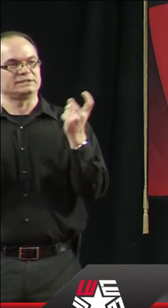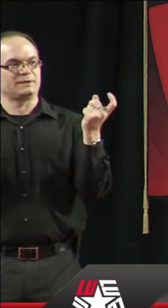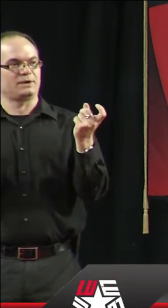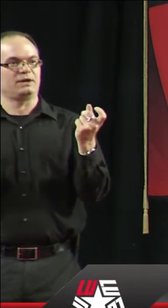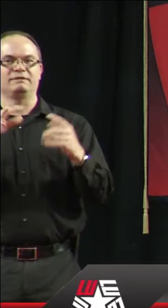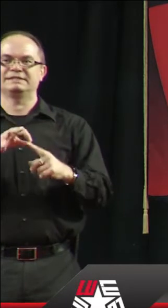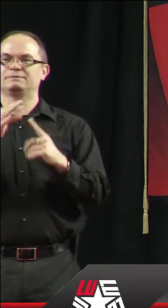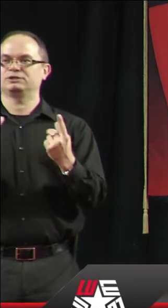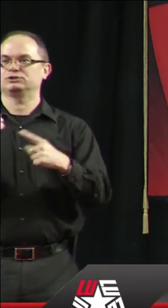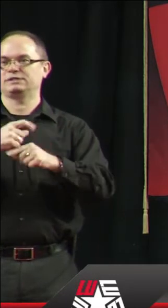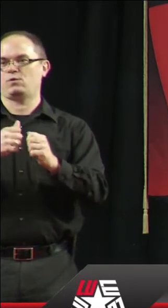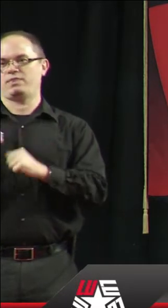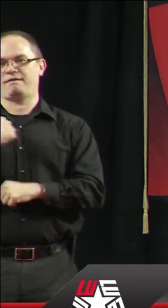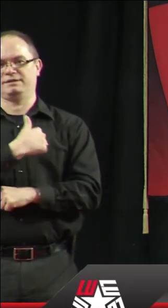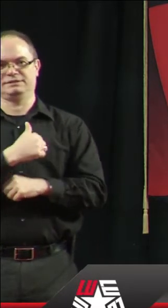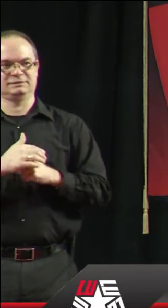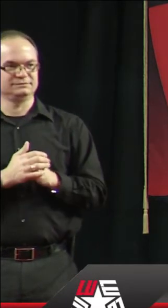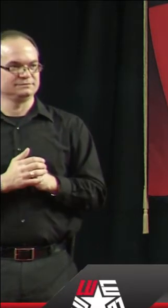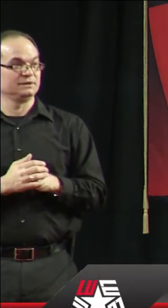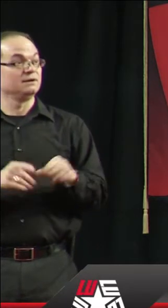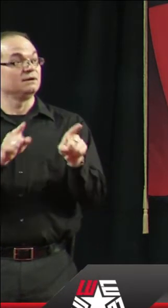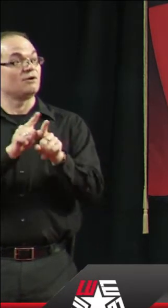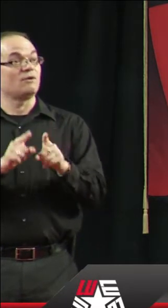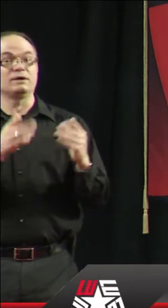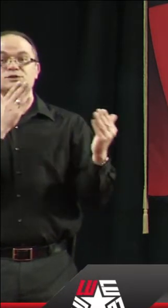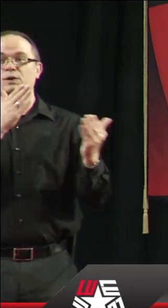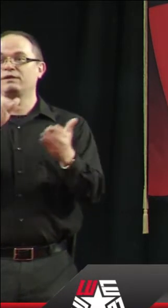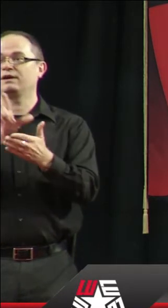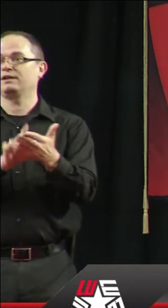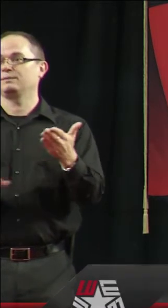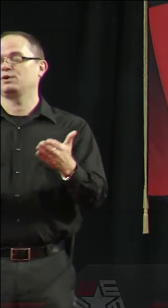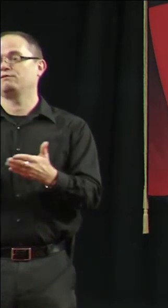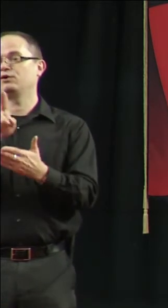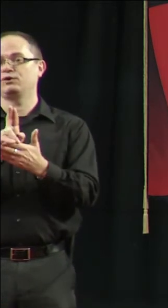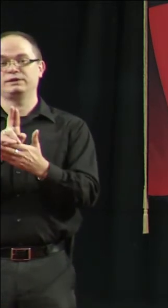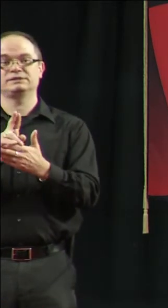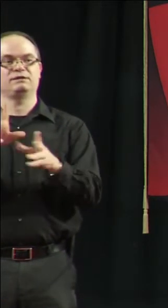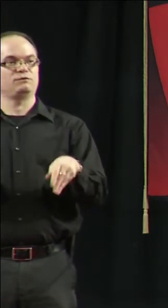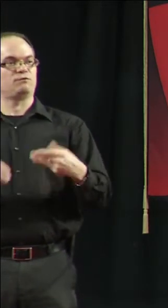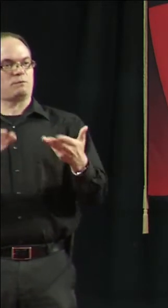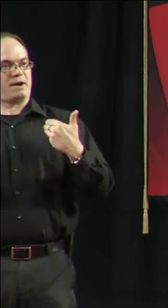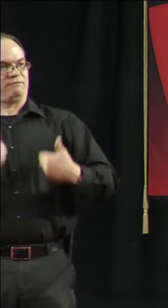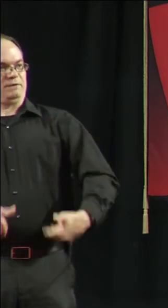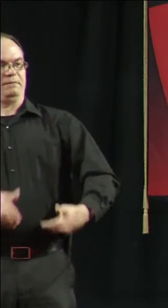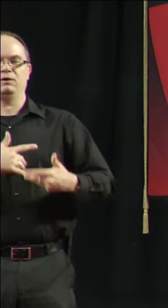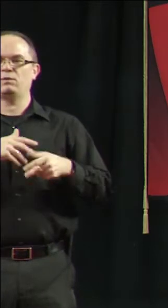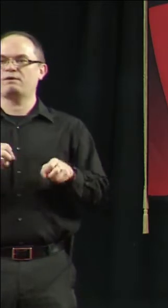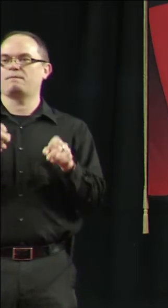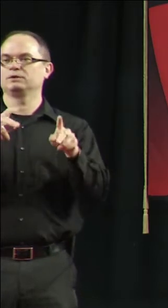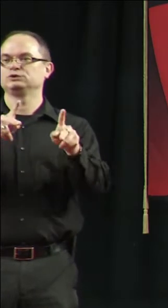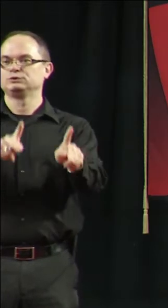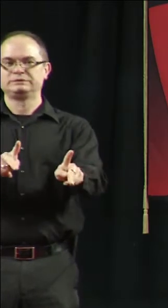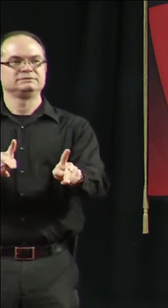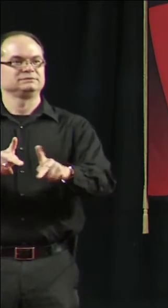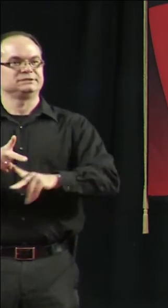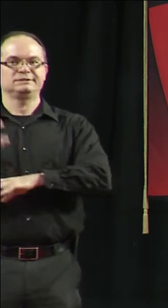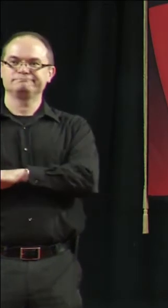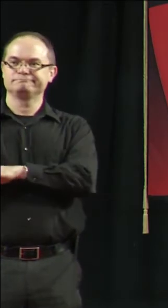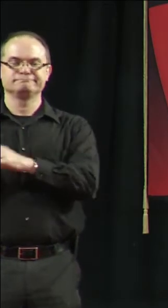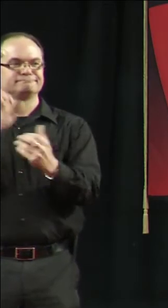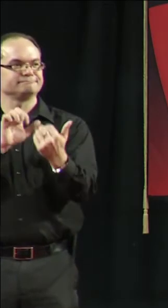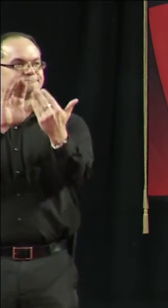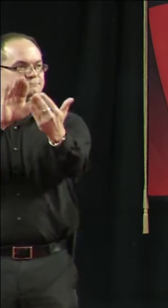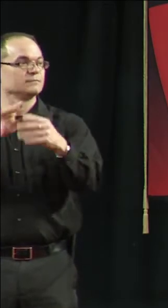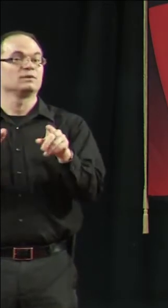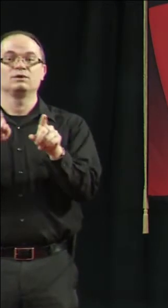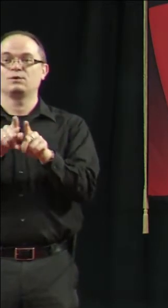this special day with us. I would also like to thank Lamar University for providing me with this opportunity to give this address